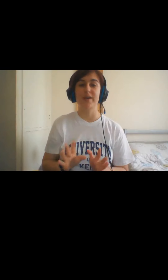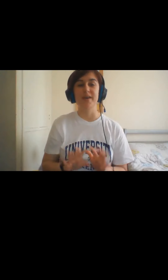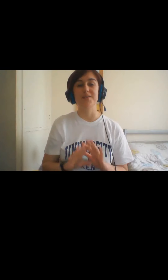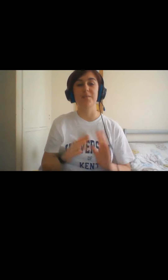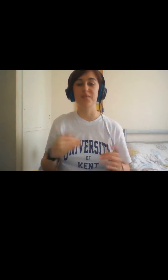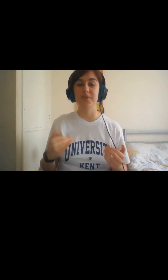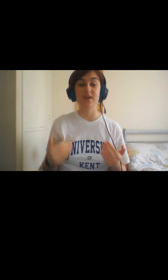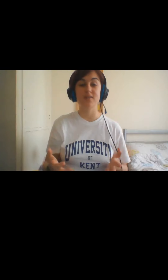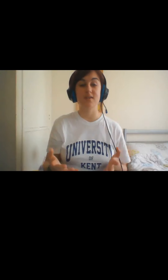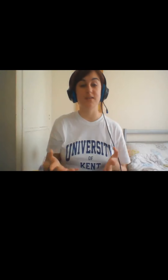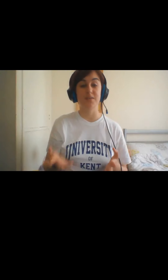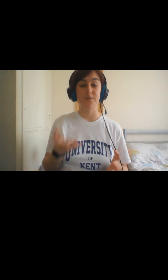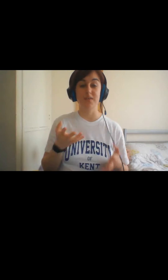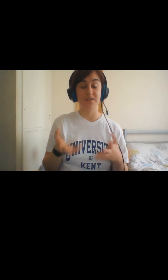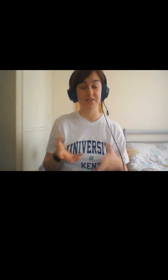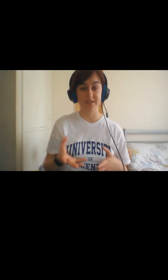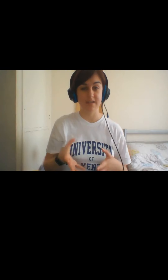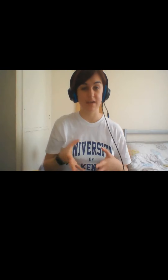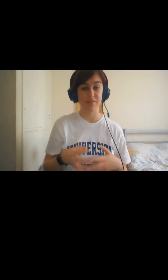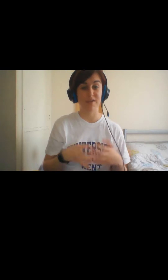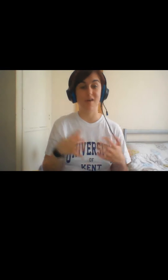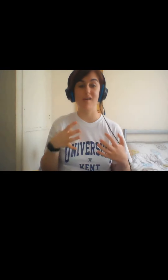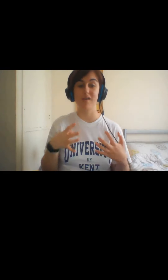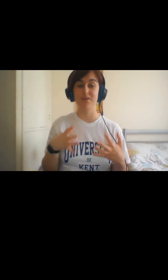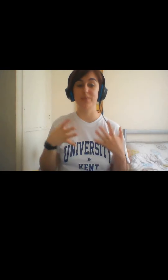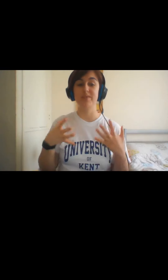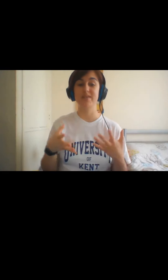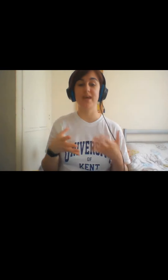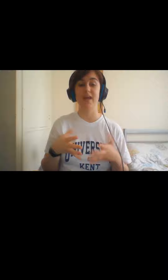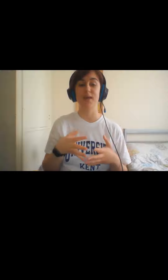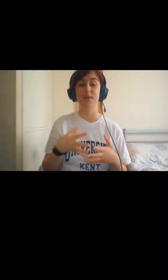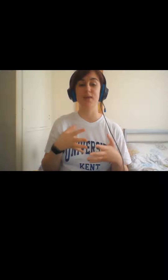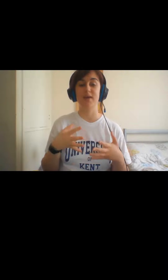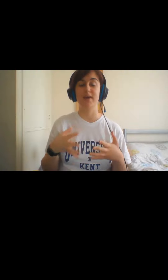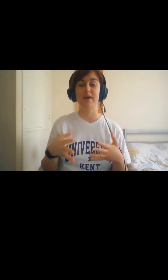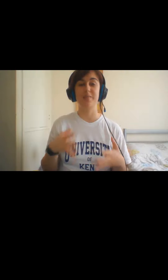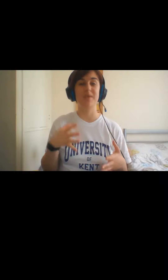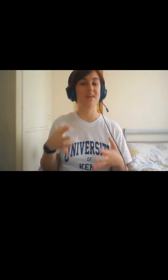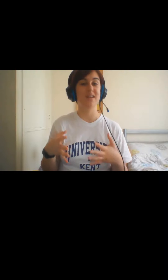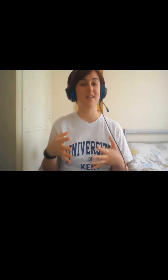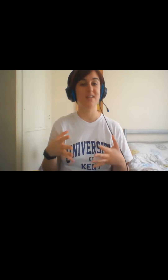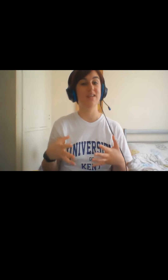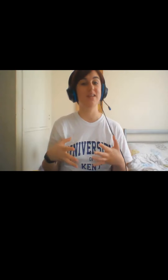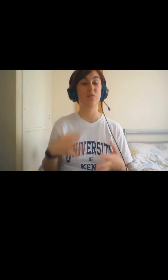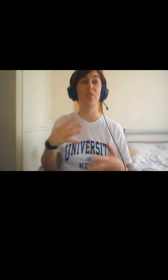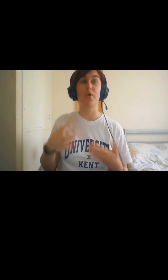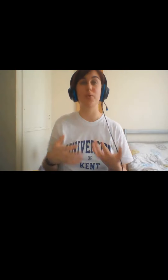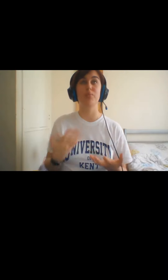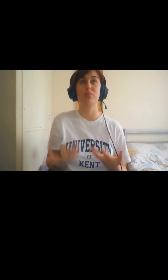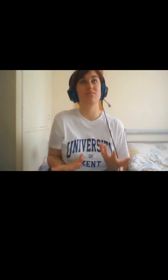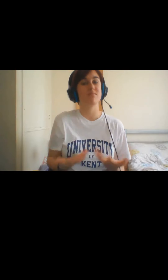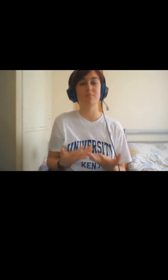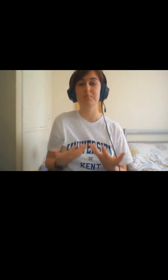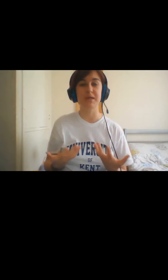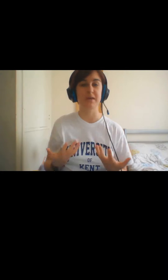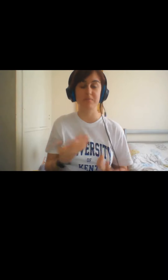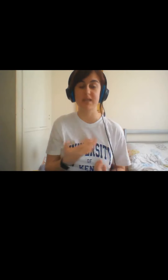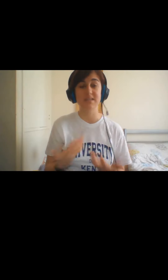Okay, so before we get started on the countries in Africa, I just want to say that BSL, although being updated